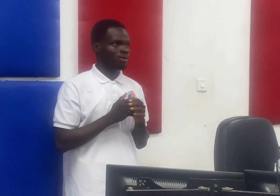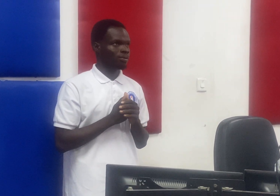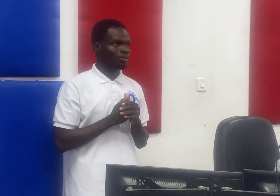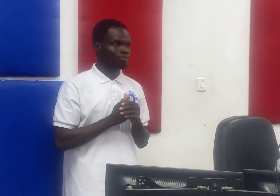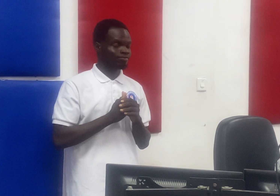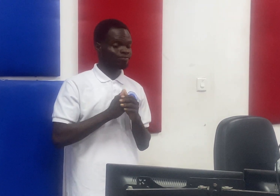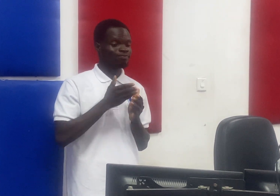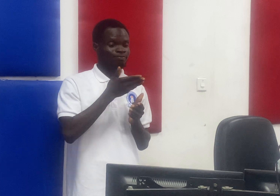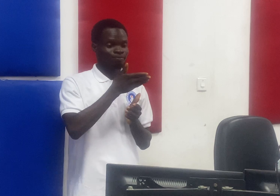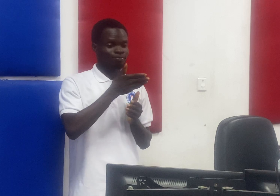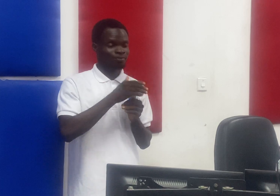Good evening.